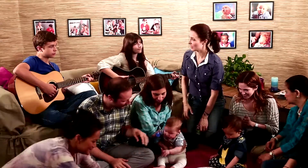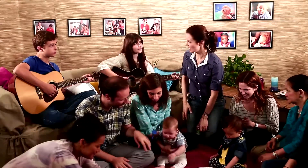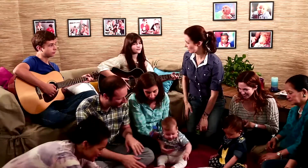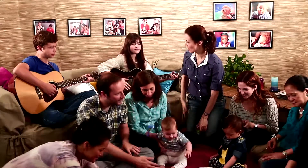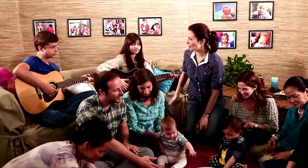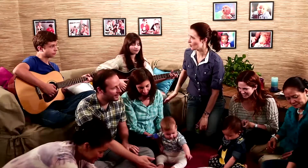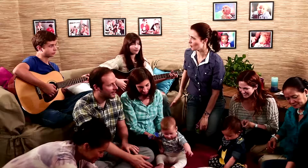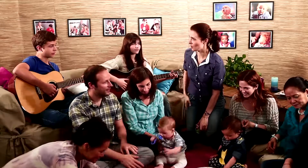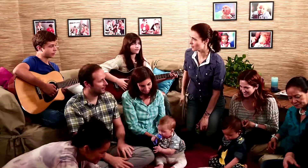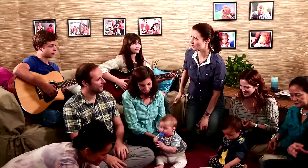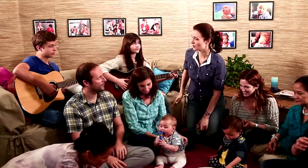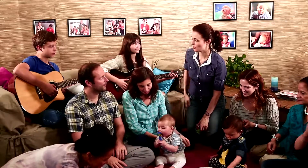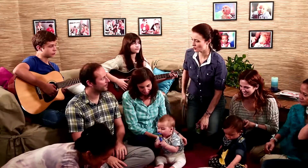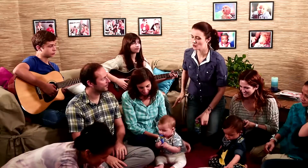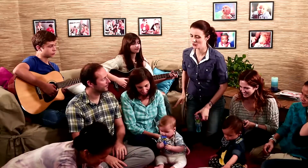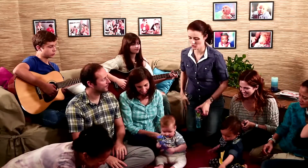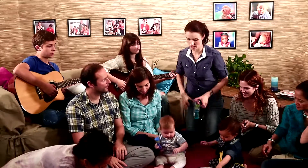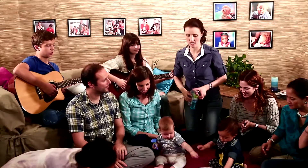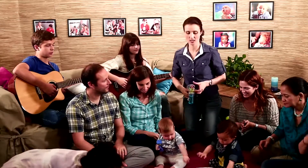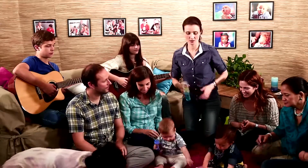Ready? 1, 2, 3, 4.